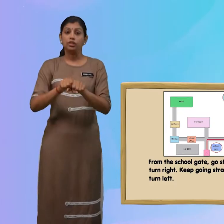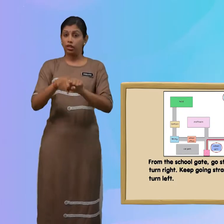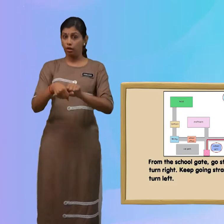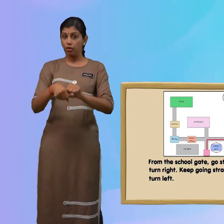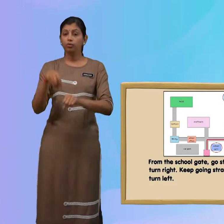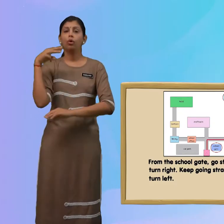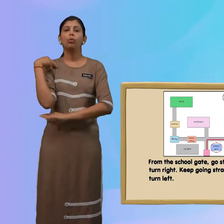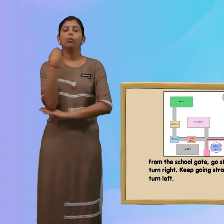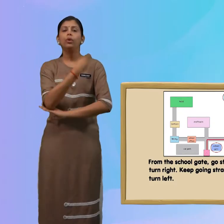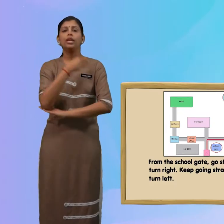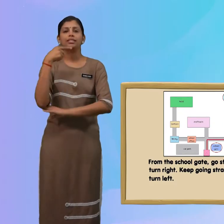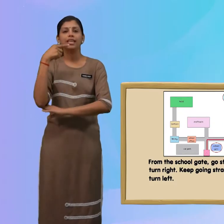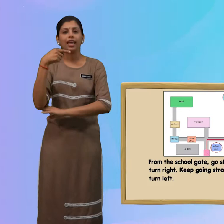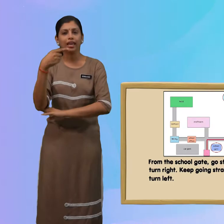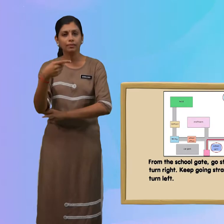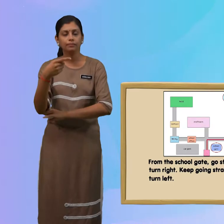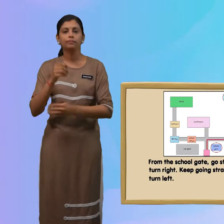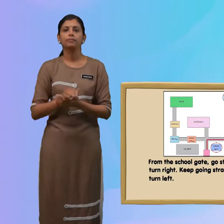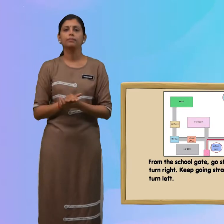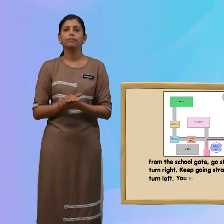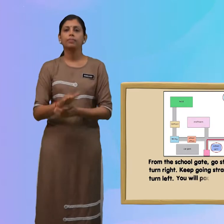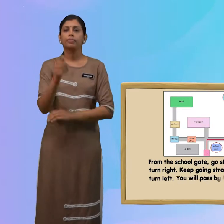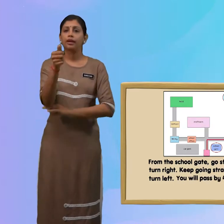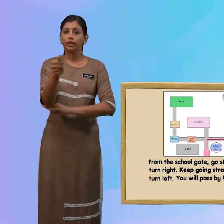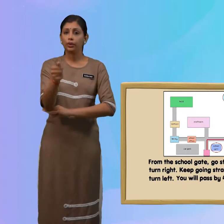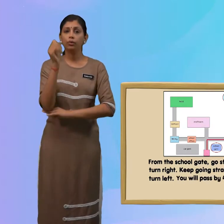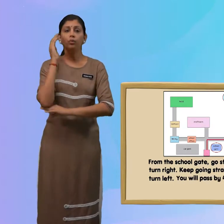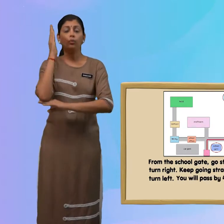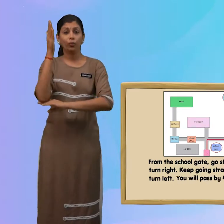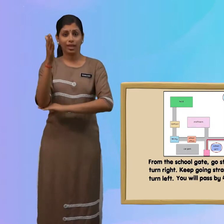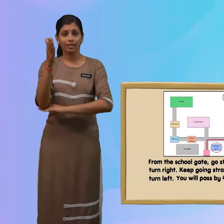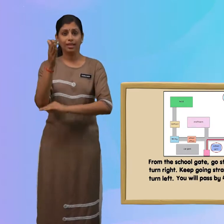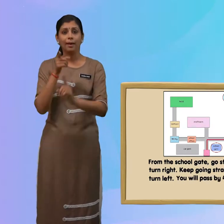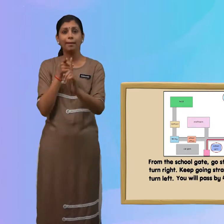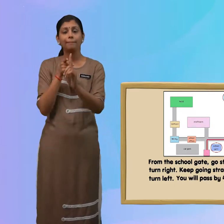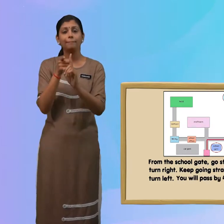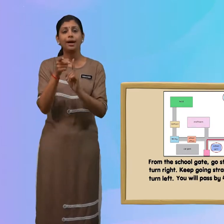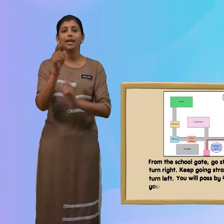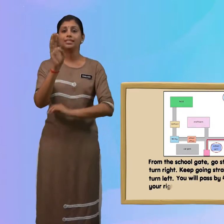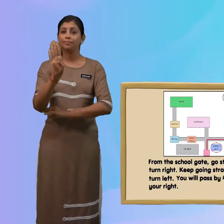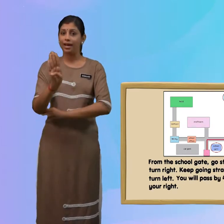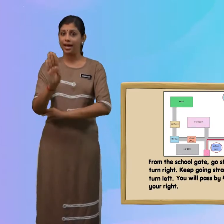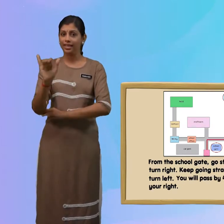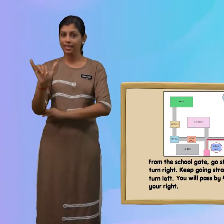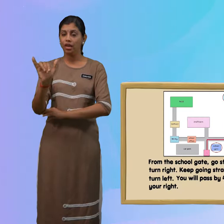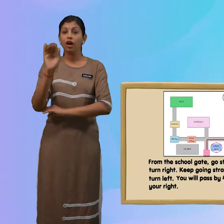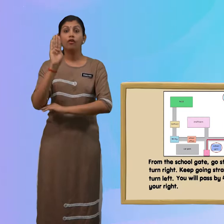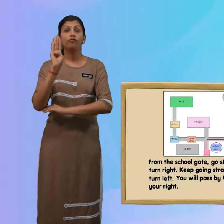So, we say, you will pass by